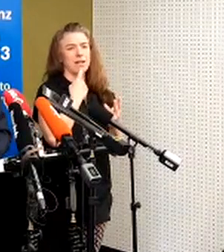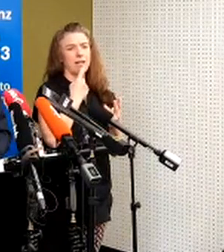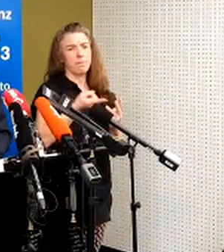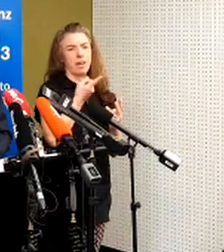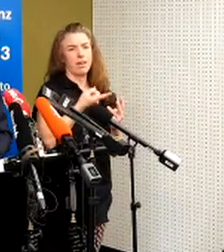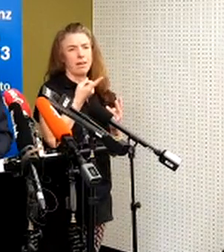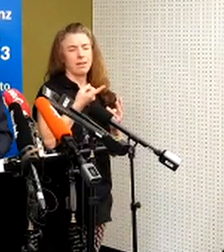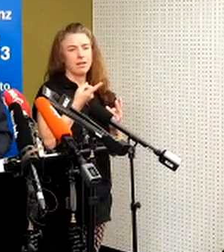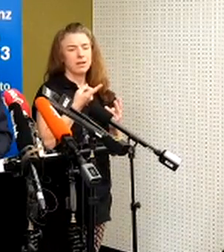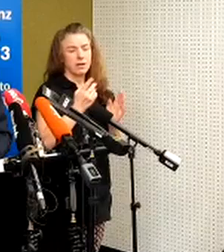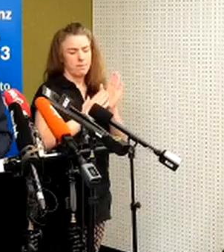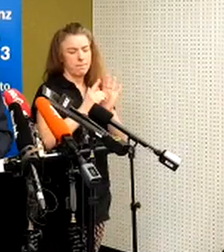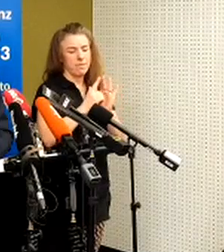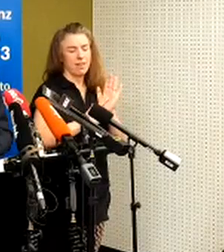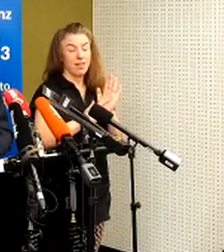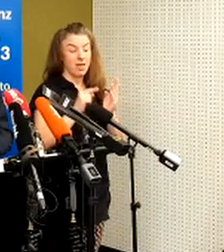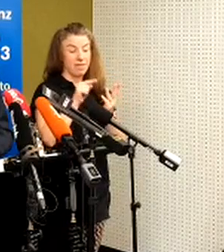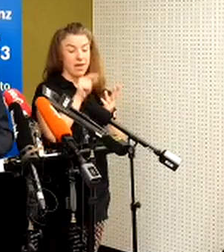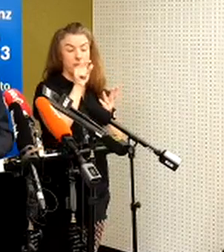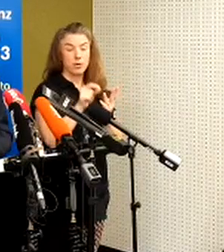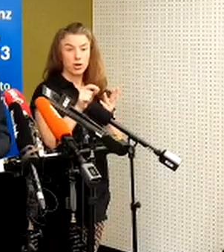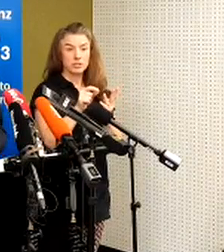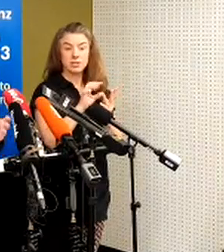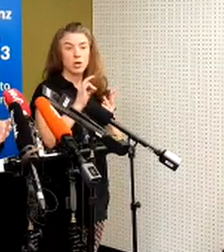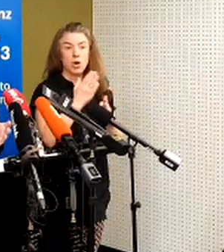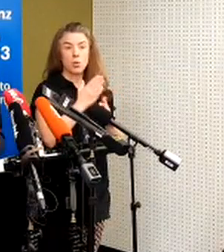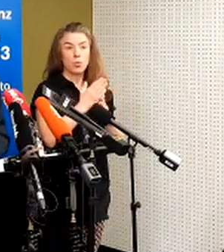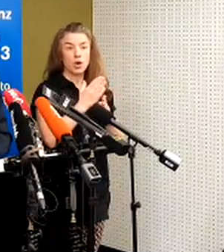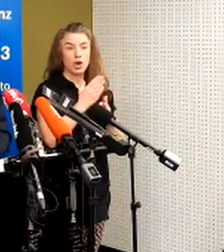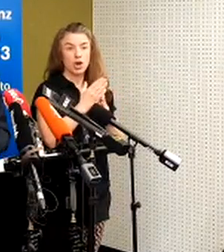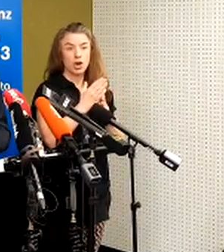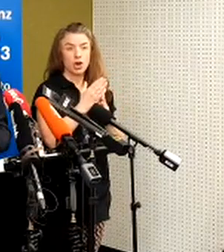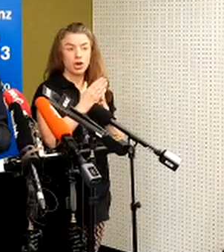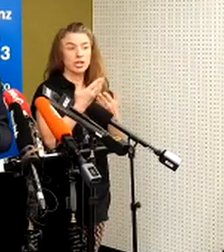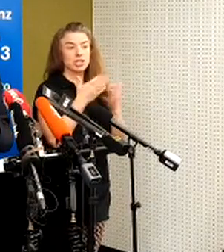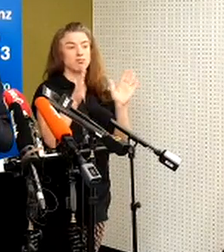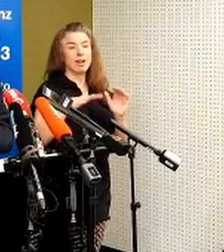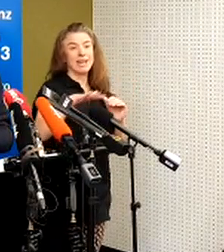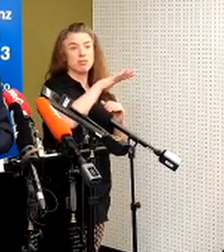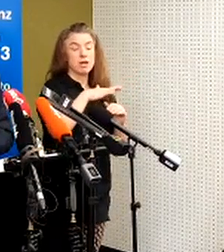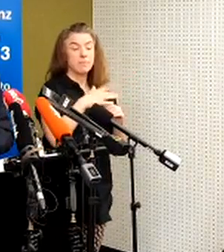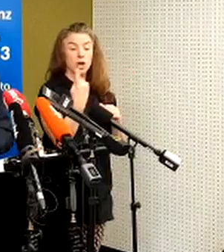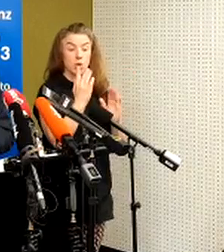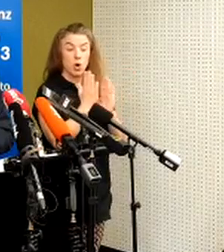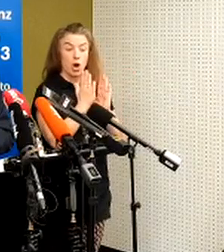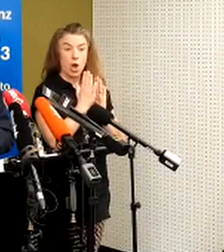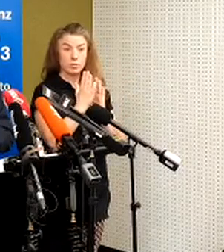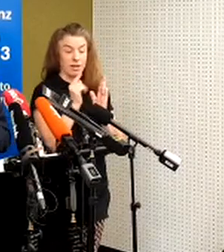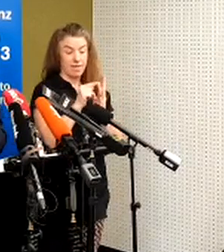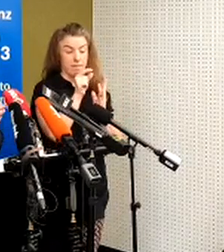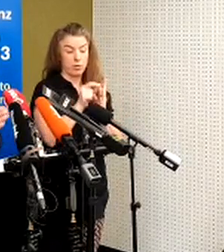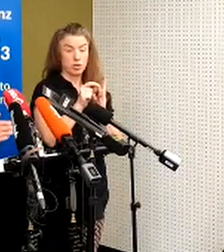and so saying that person does not work in the wider mill, and all the close contacts of that